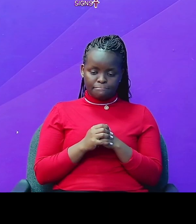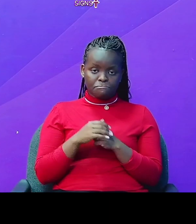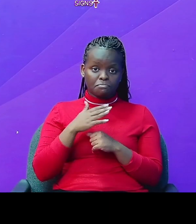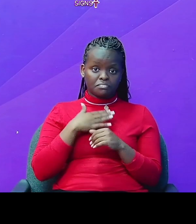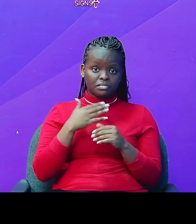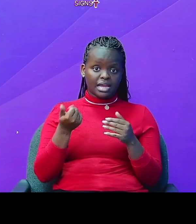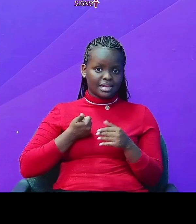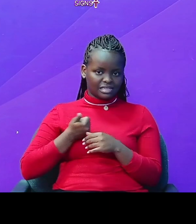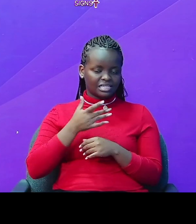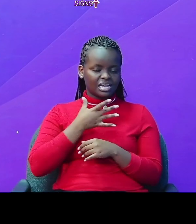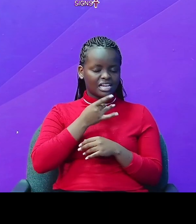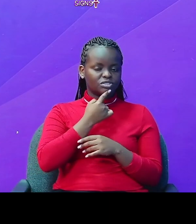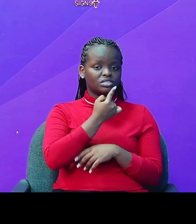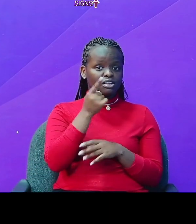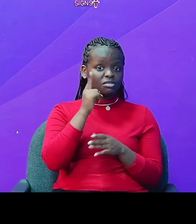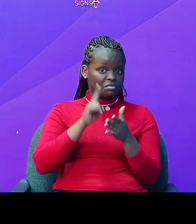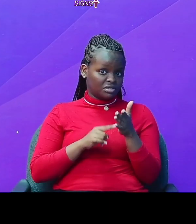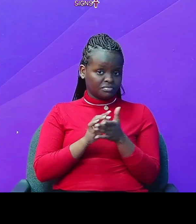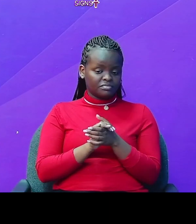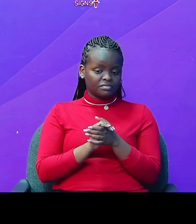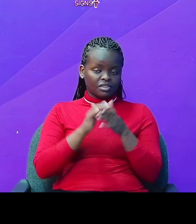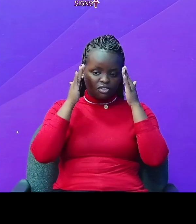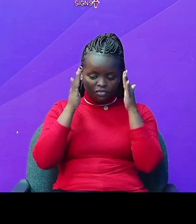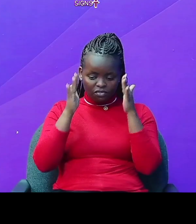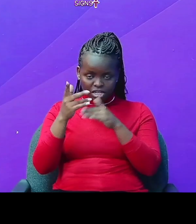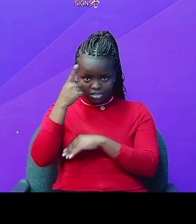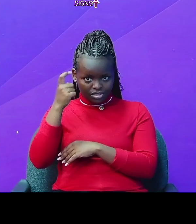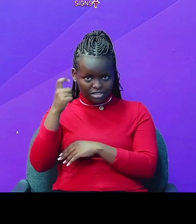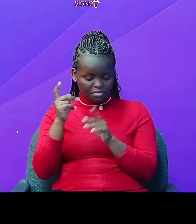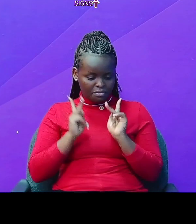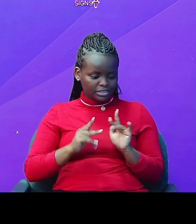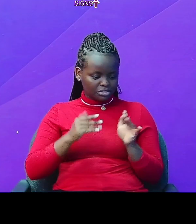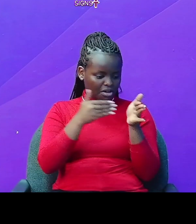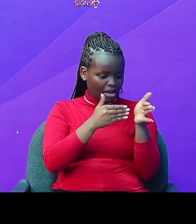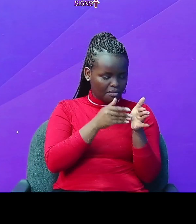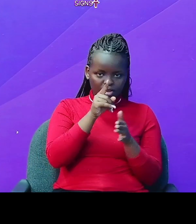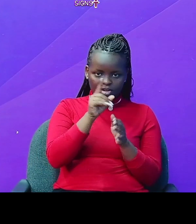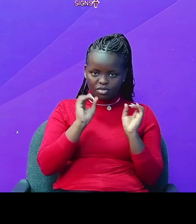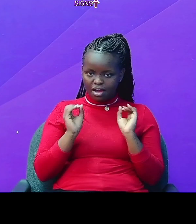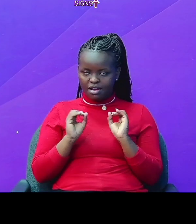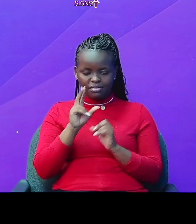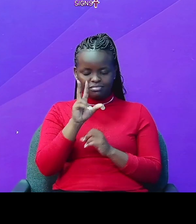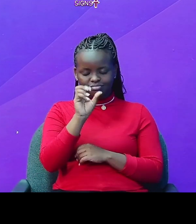girls, I would like to tell you that focus on your dream. Nobody should stop you. Yeah.